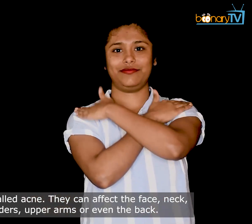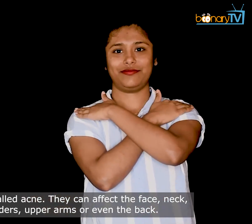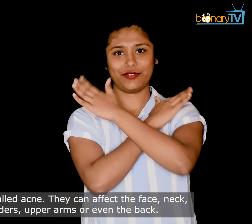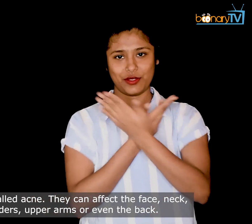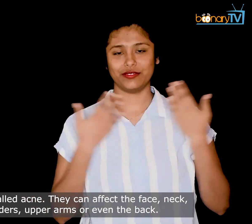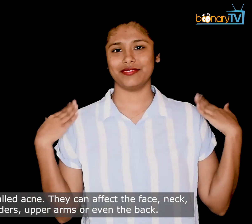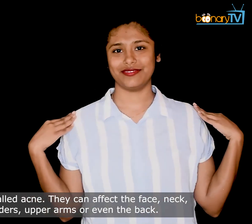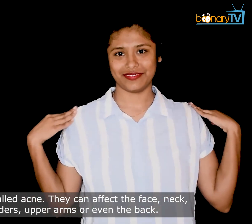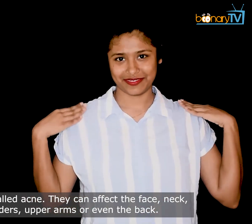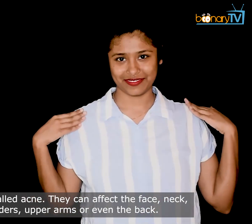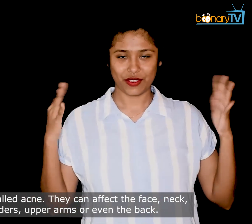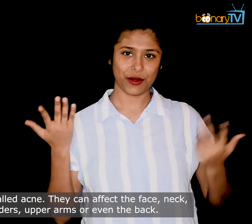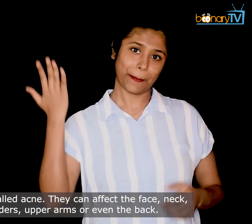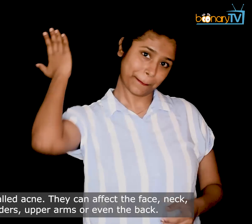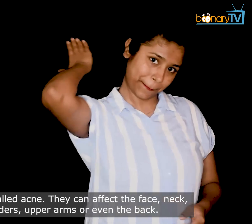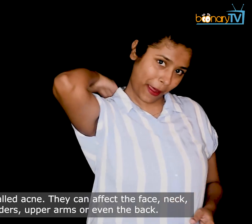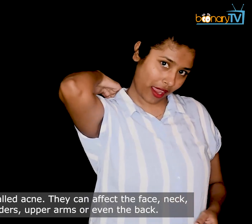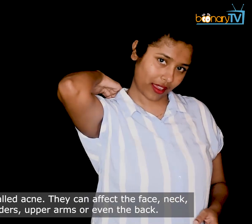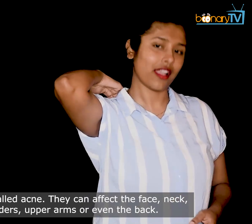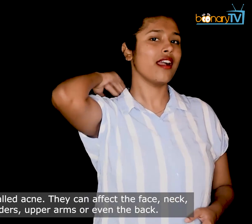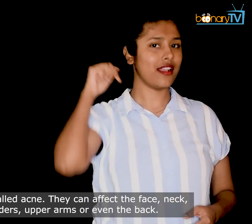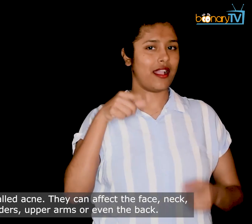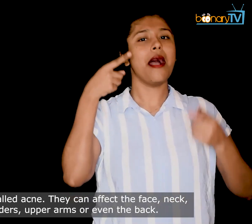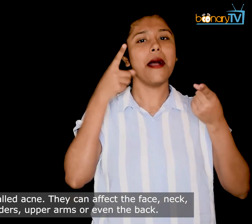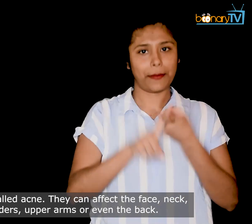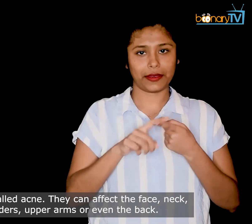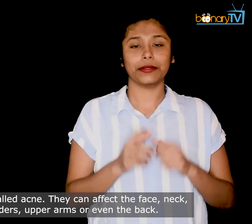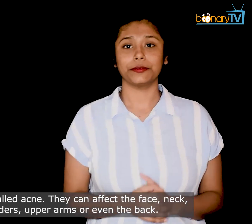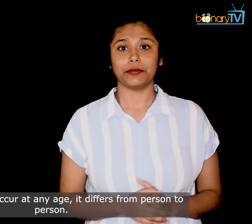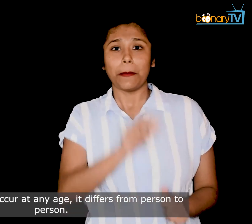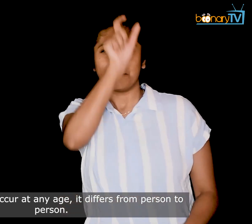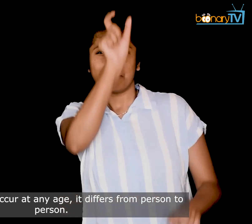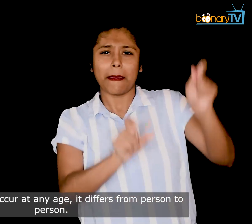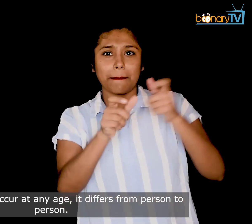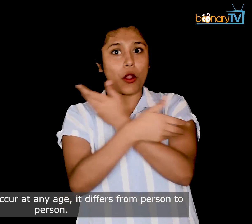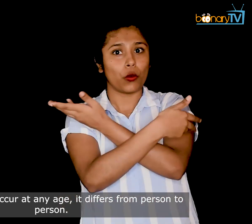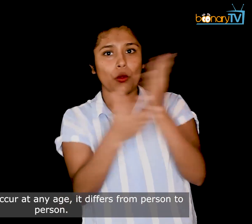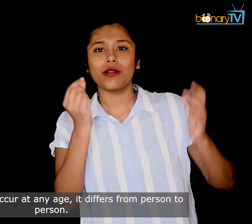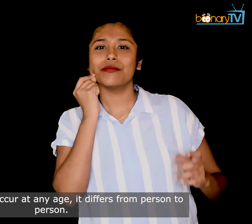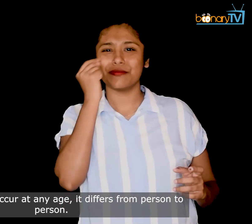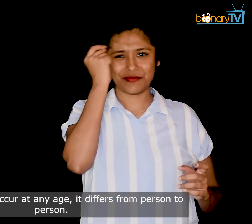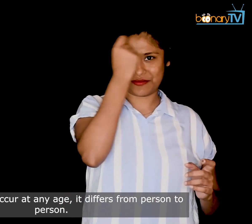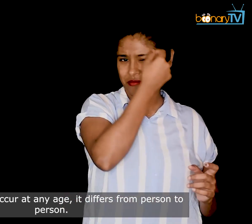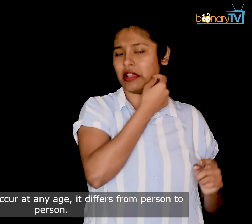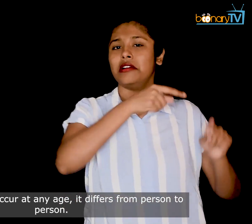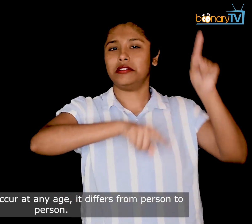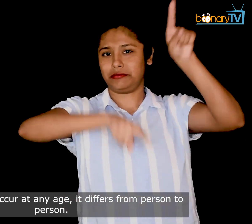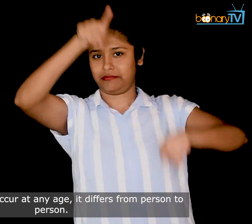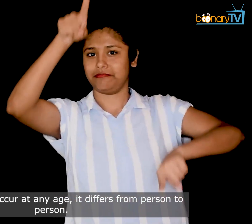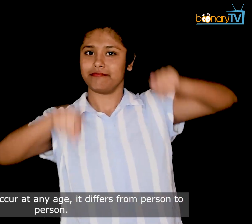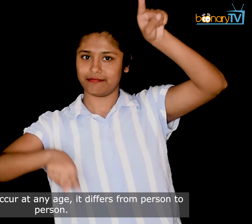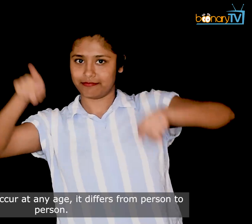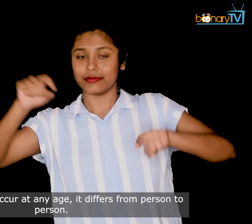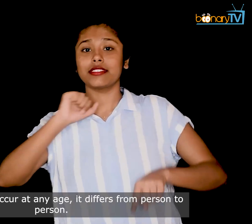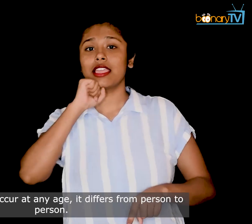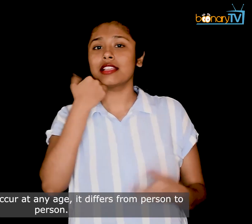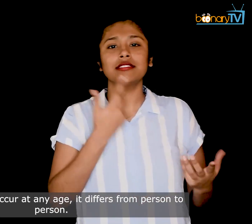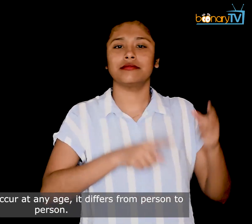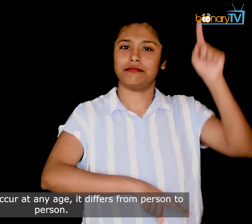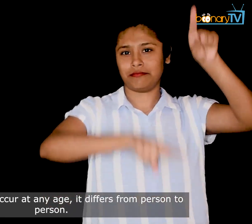shoulders, upper arms, or even the back. While acne can occur at any age, it differs from